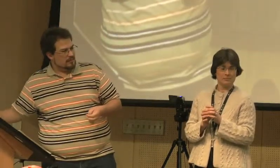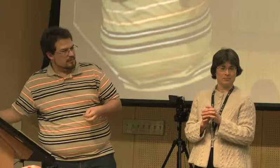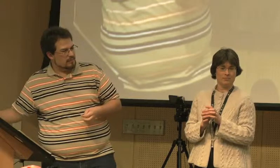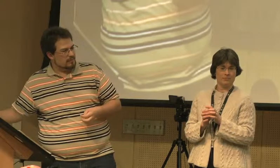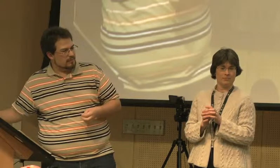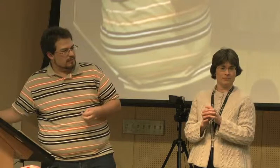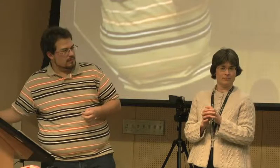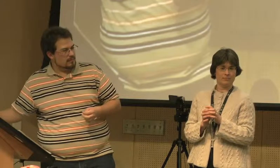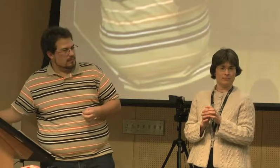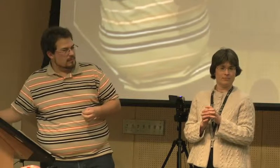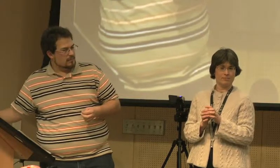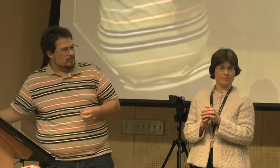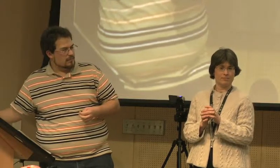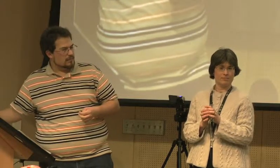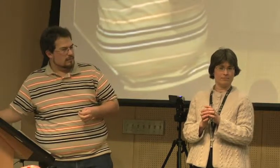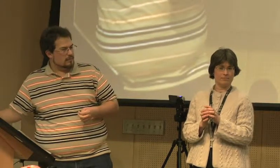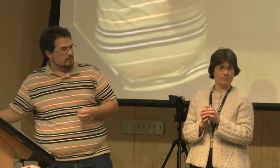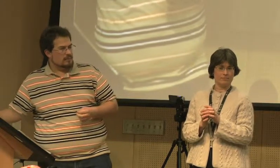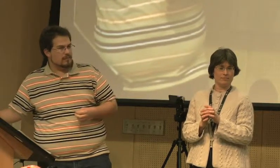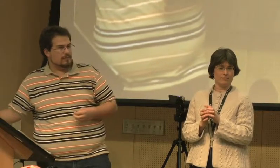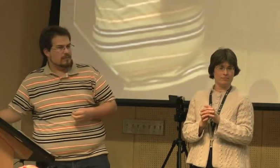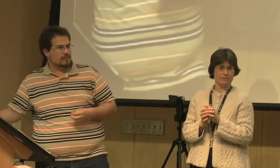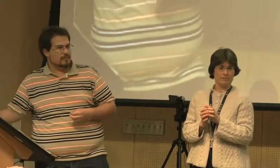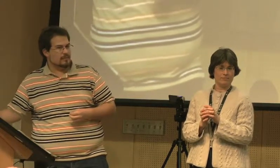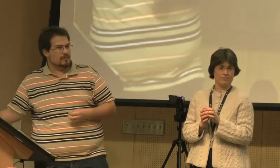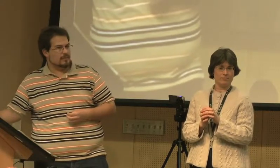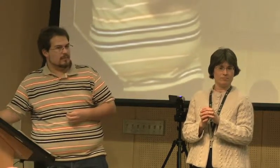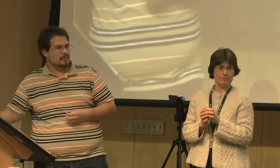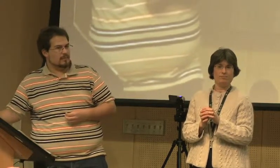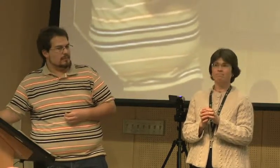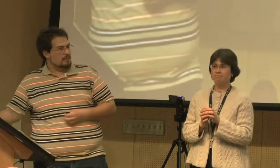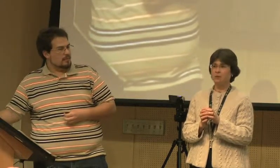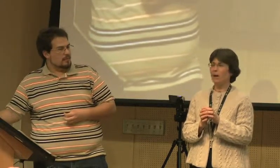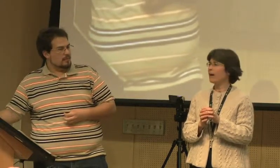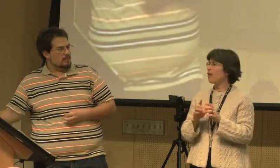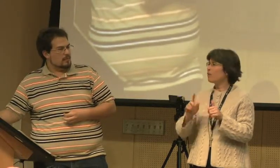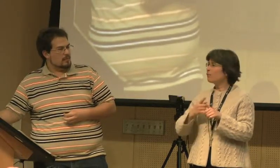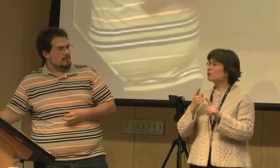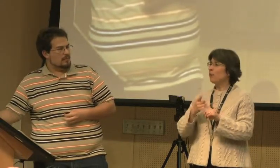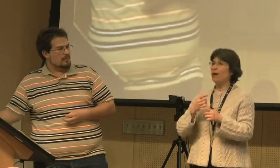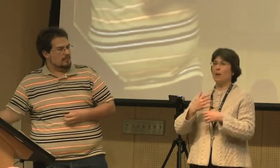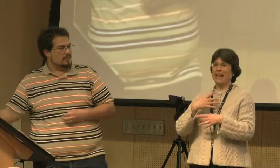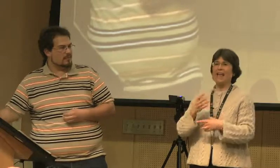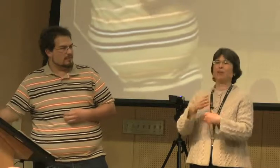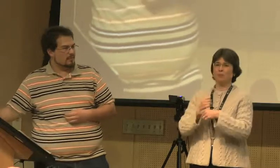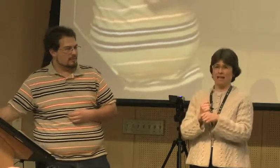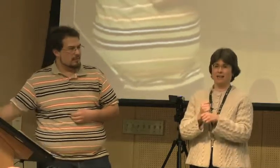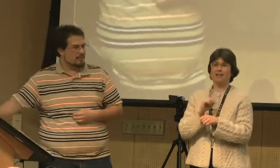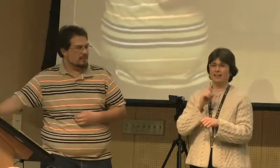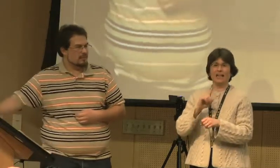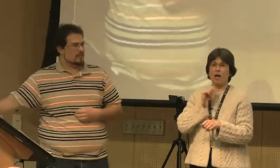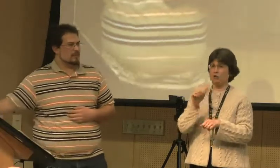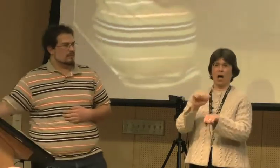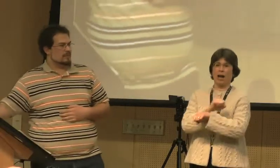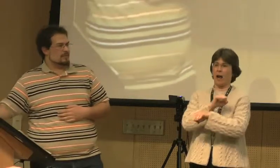appropriate course placement levels, and if not, for the alternatives? We both thought I'd like to make sure that I'm not out